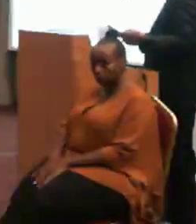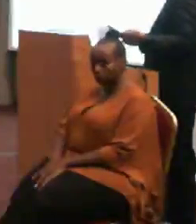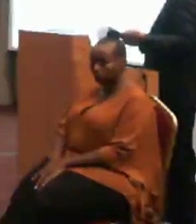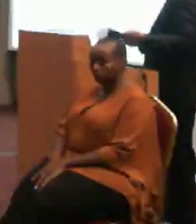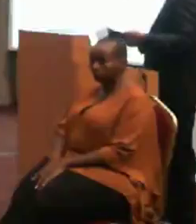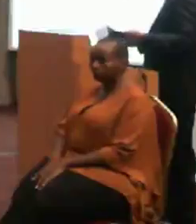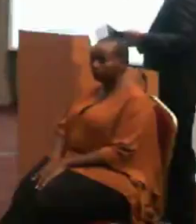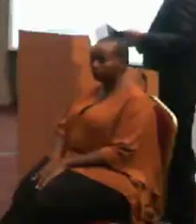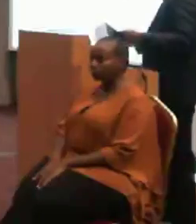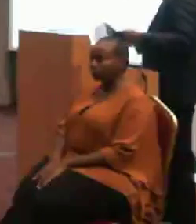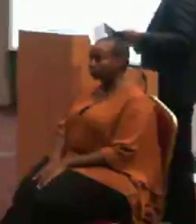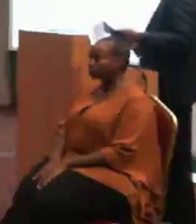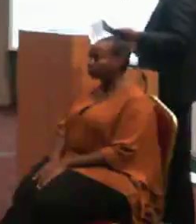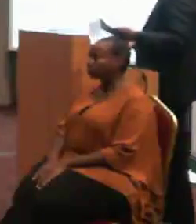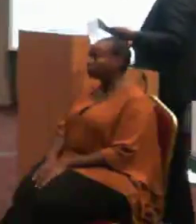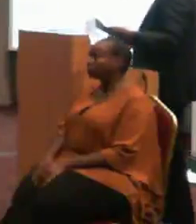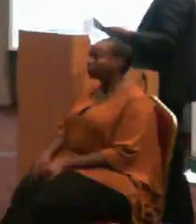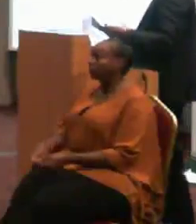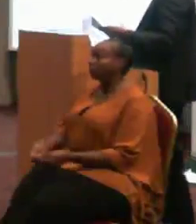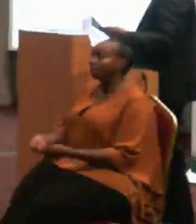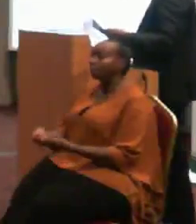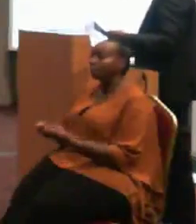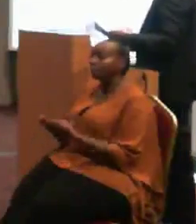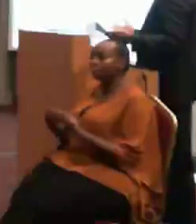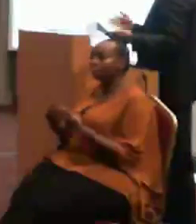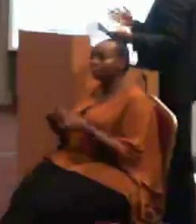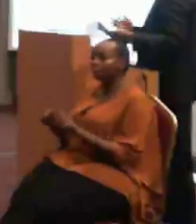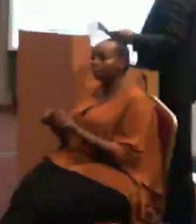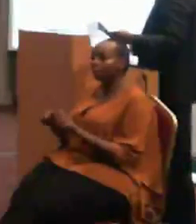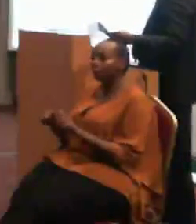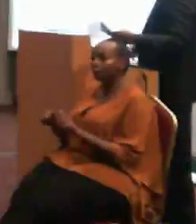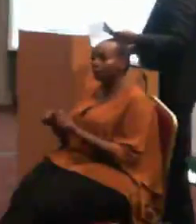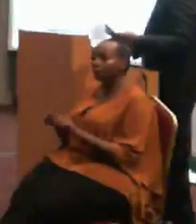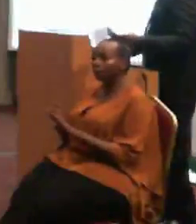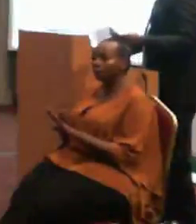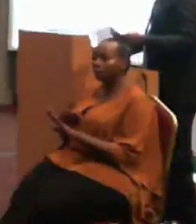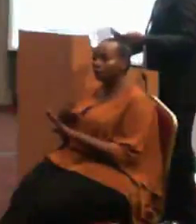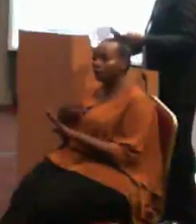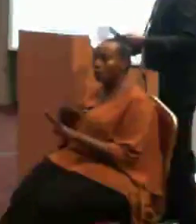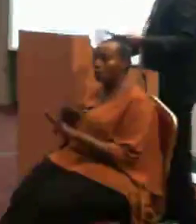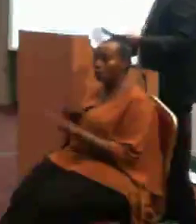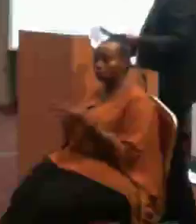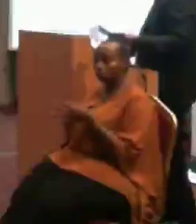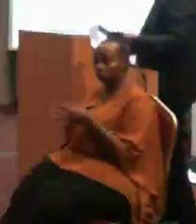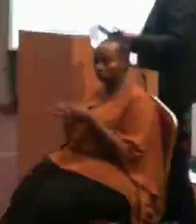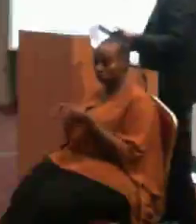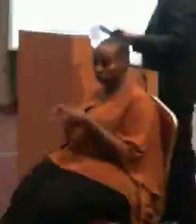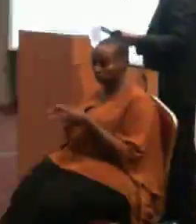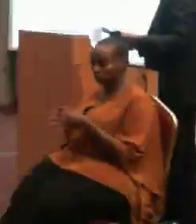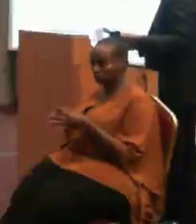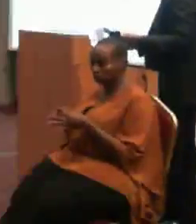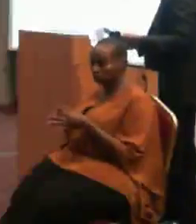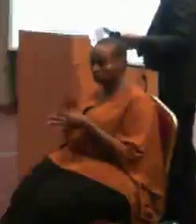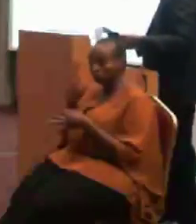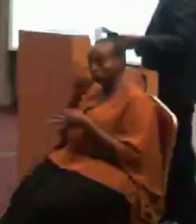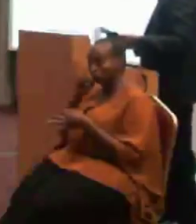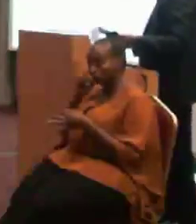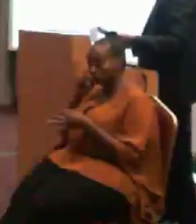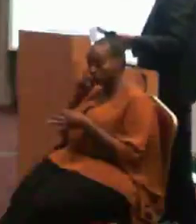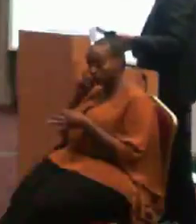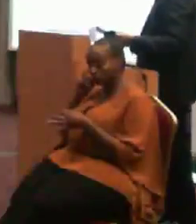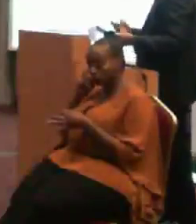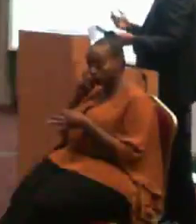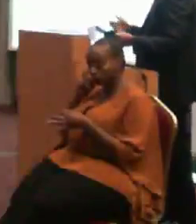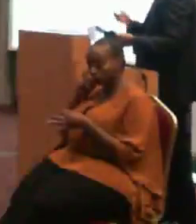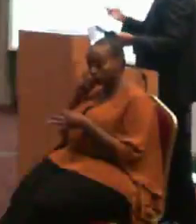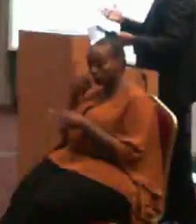And then on the macros, I think the point that I made, and probably I was not able to explain